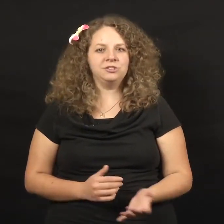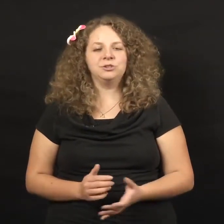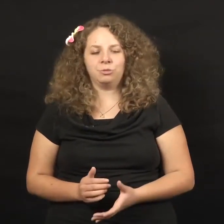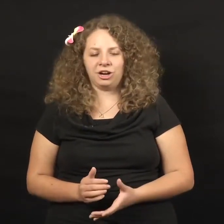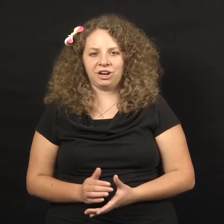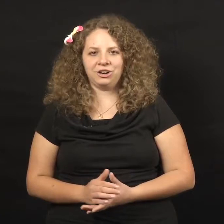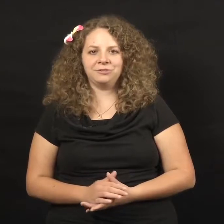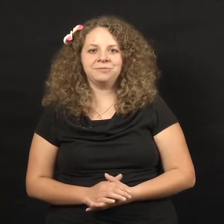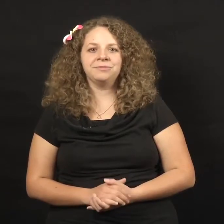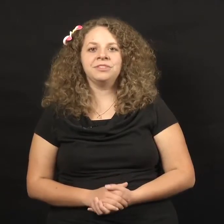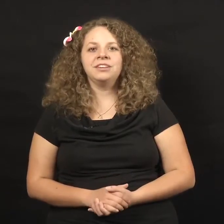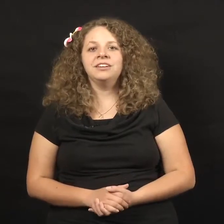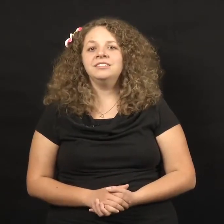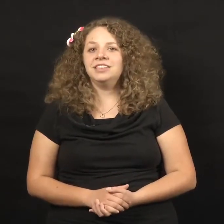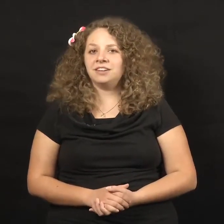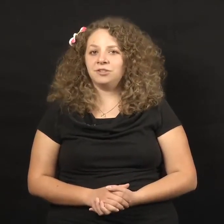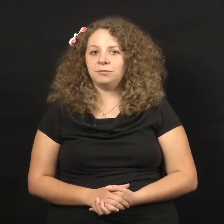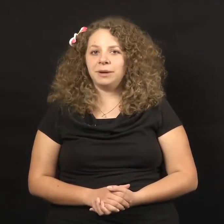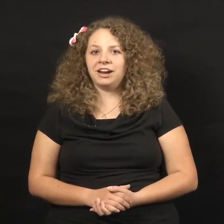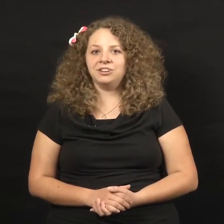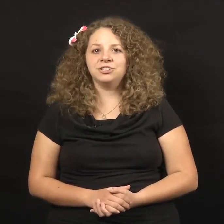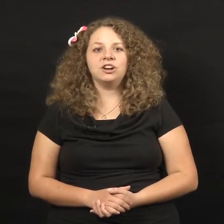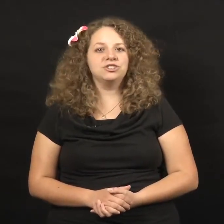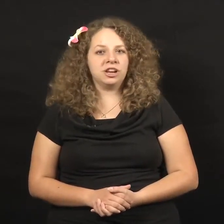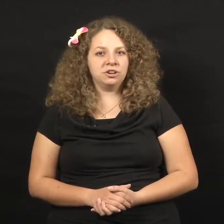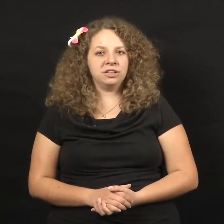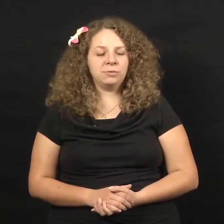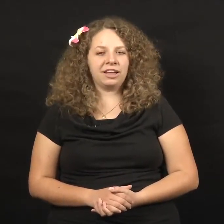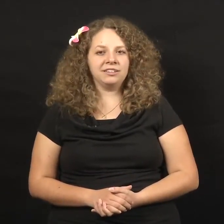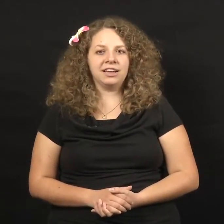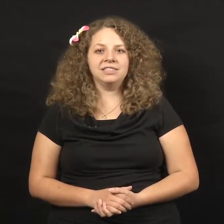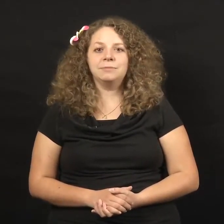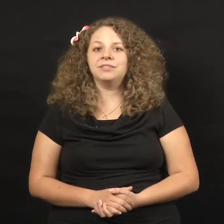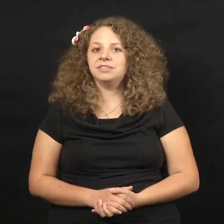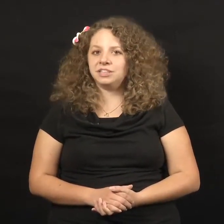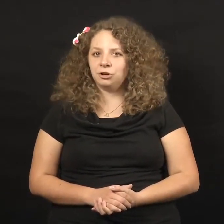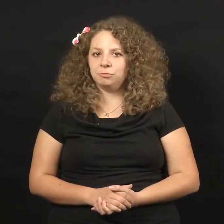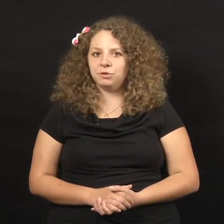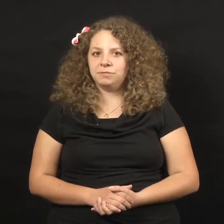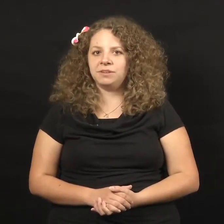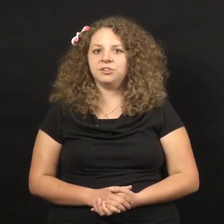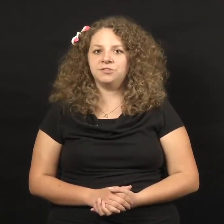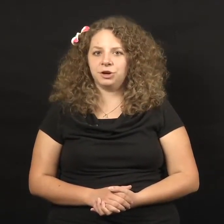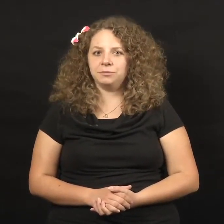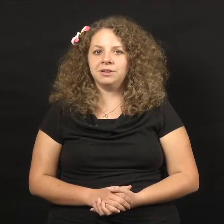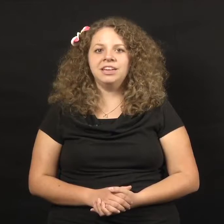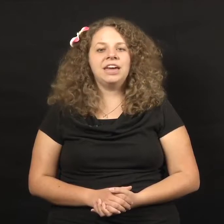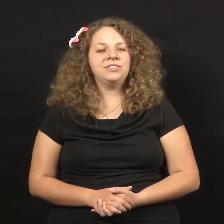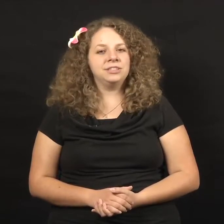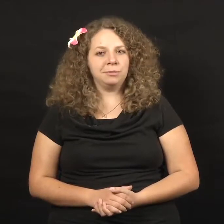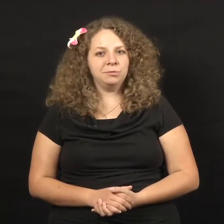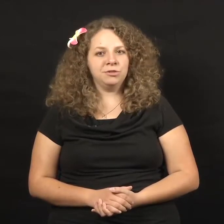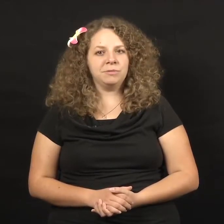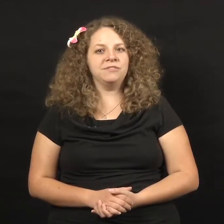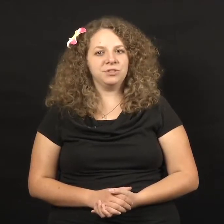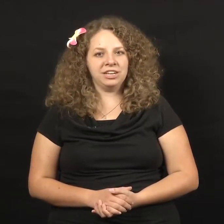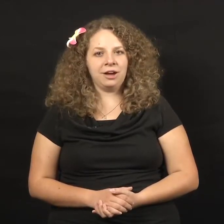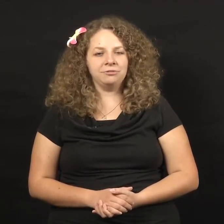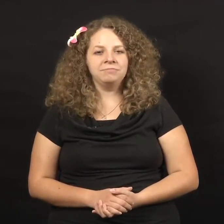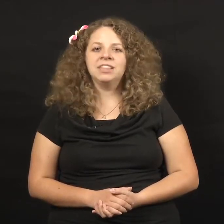to worker. Noun-verb pairs are generally recognized by the single movement for the verb and the double movement for the noun.